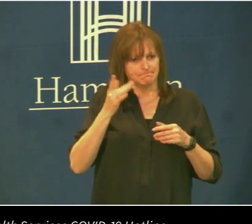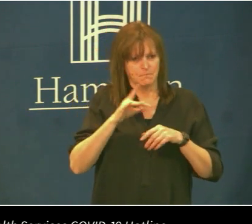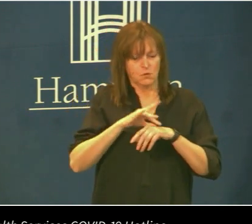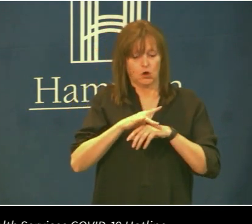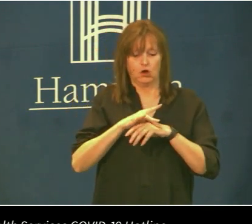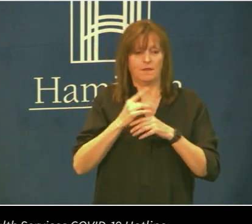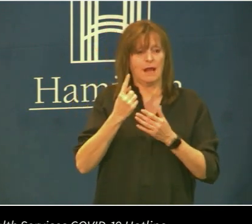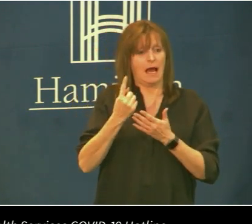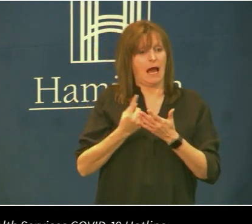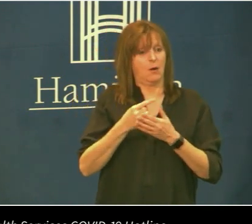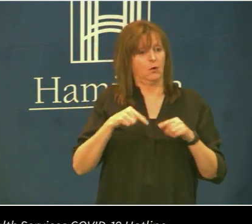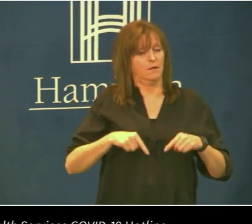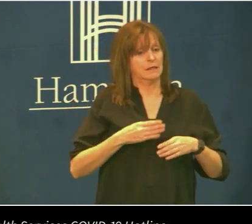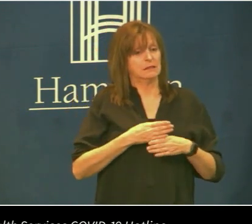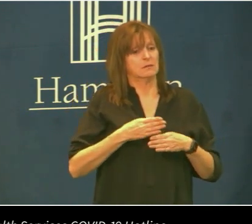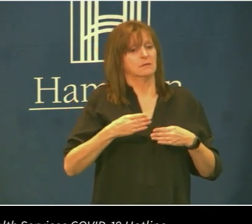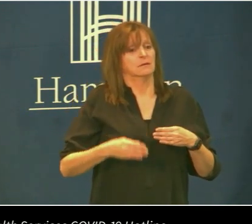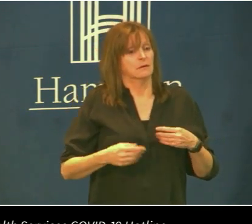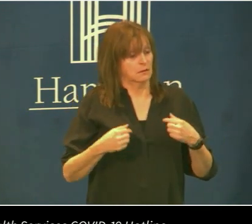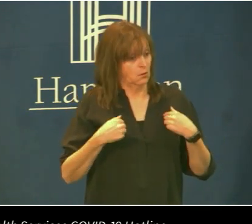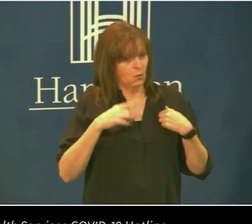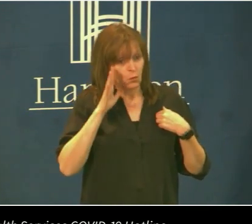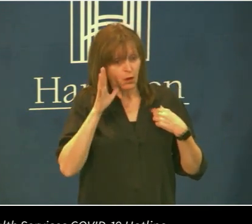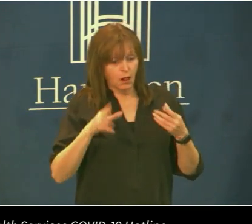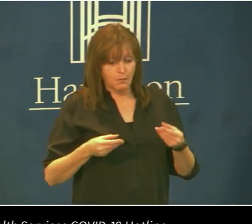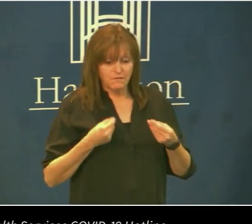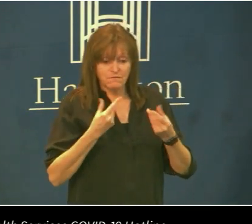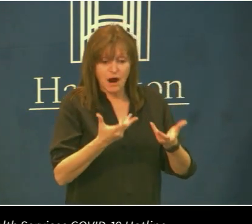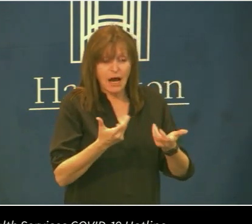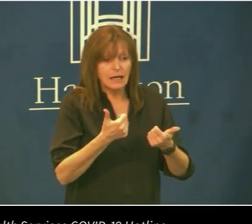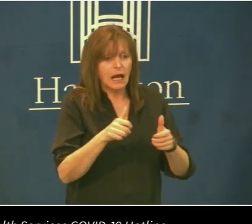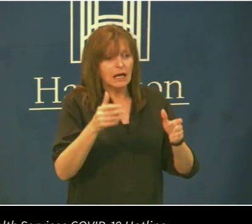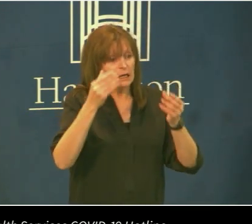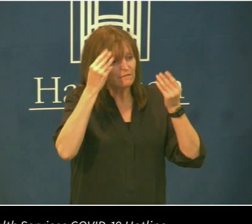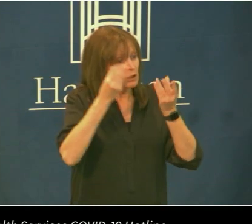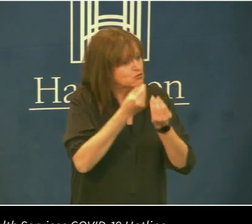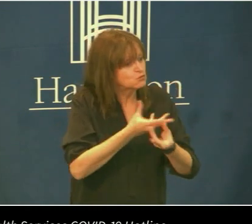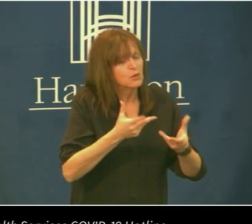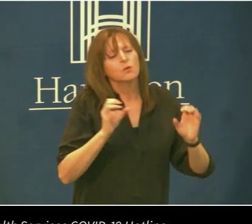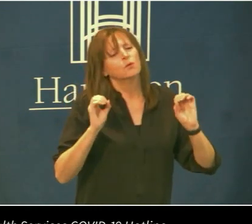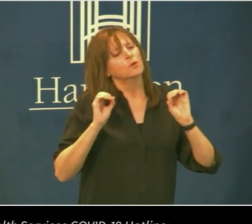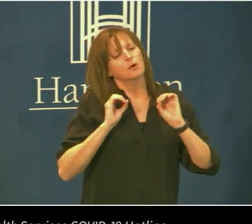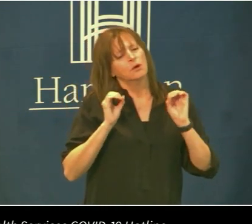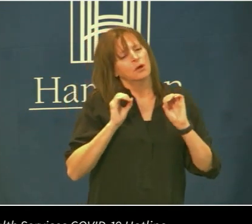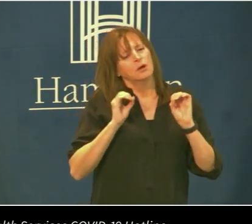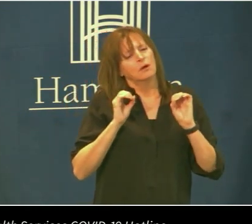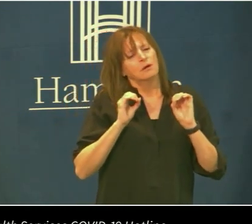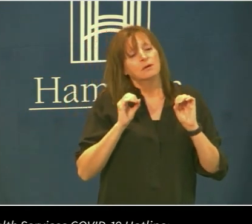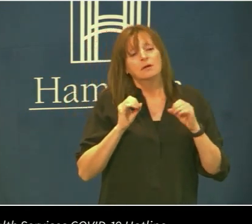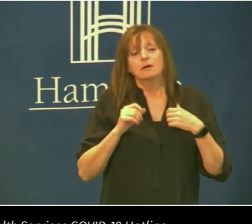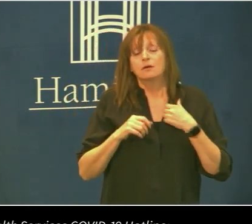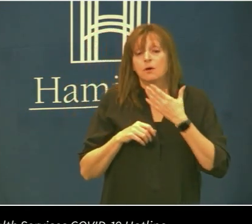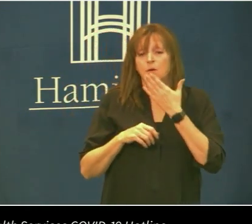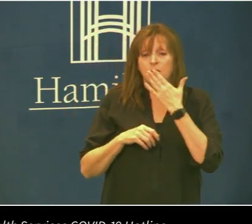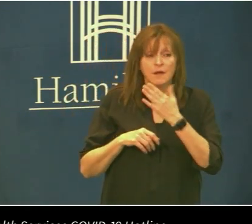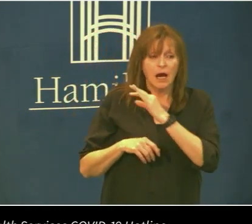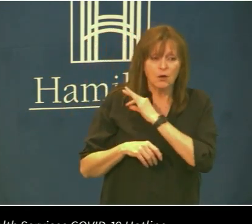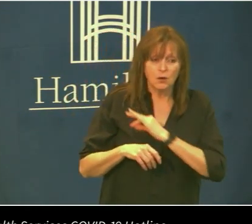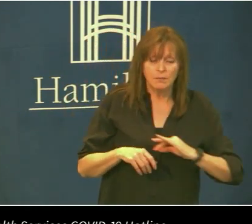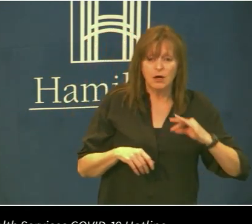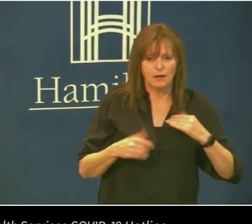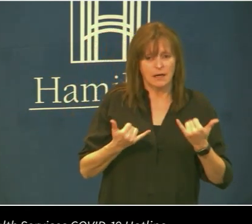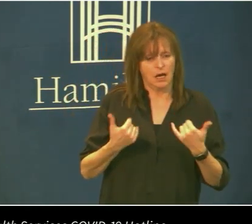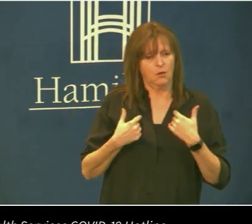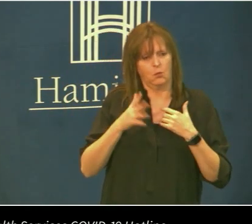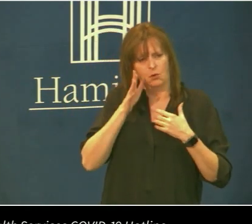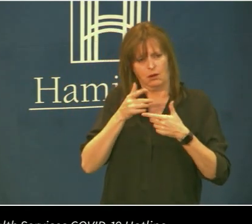be providing any updates on that. Thanks, Mr. Mayor, and I think now we can turn to Dr. Bart Harvey for an update from Public